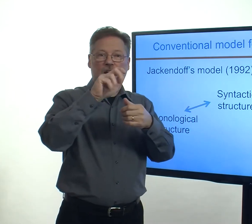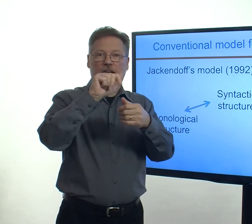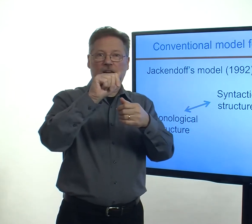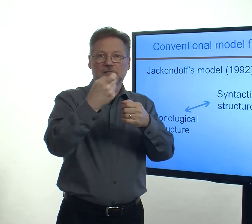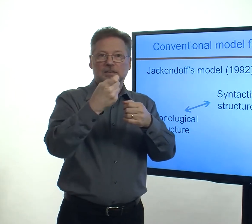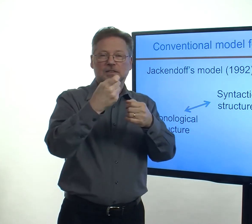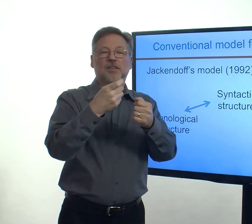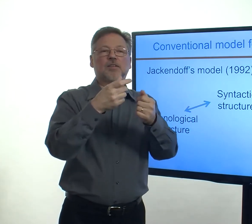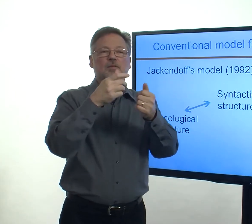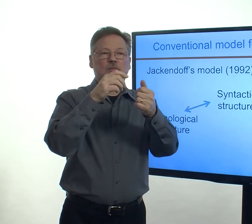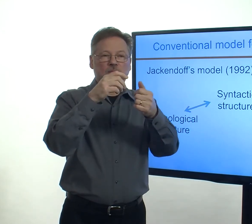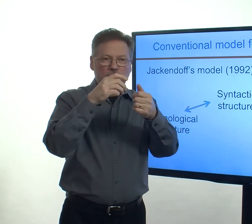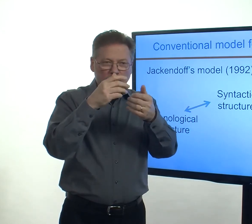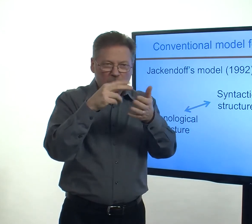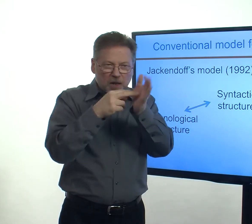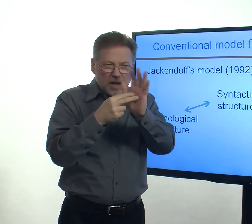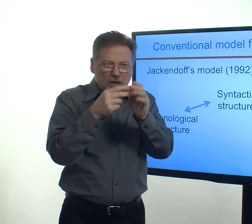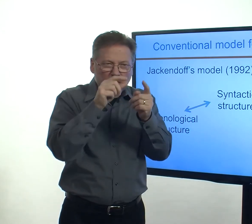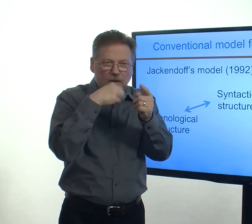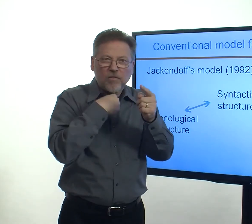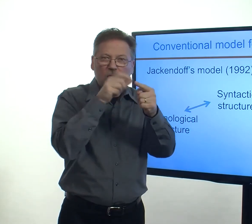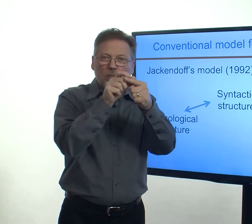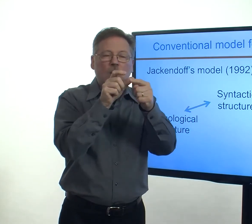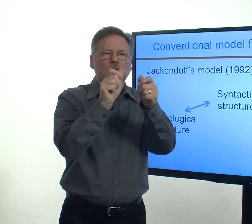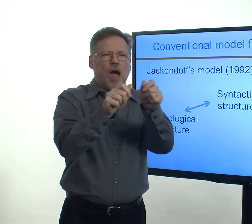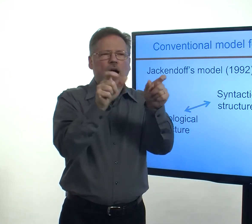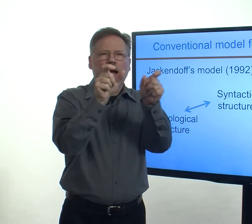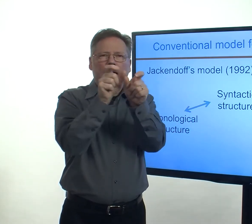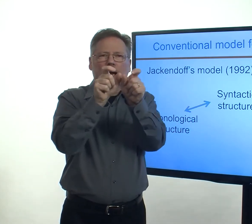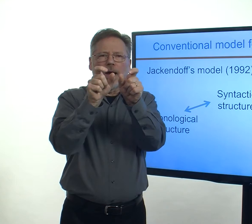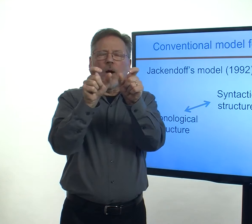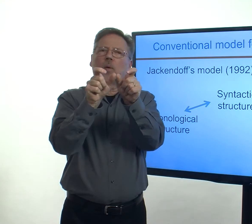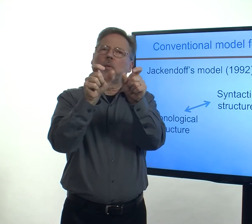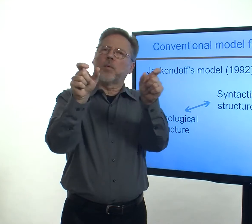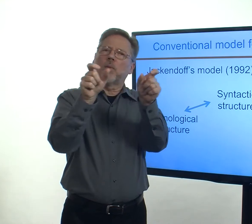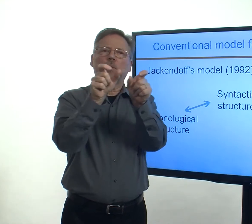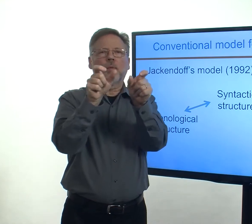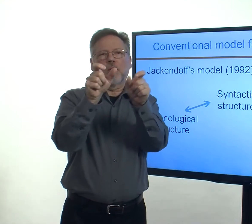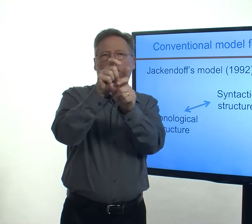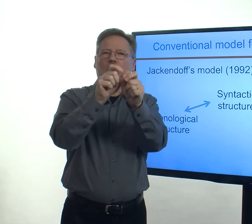Now, syntax governs how small, meaningful symbolic units can be arranged.